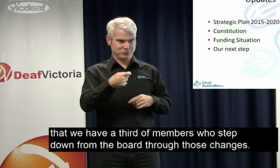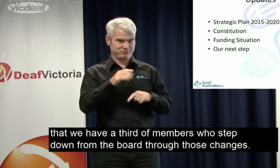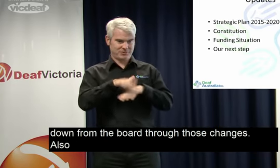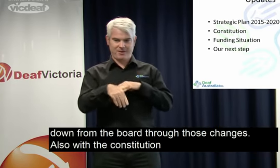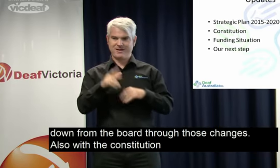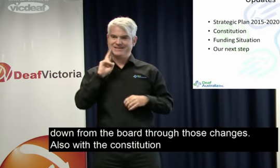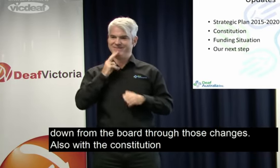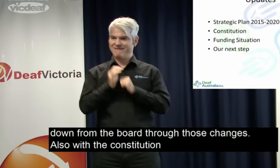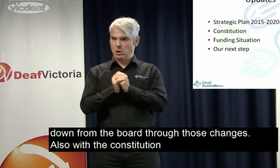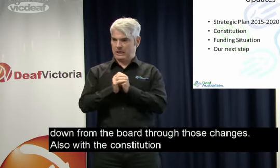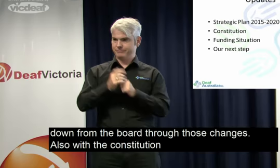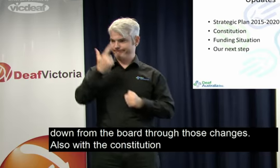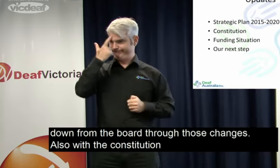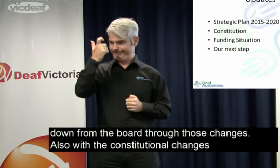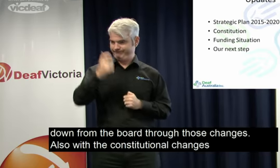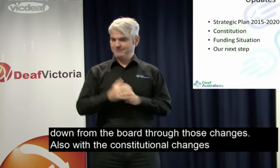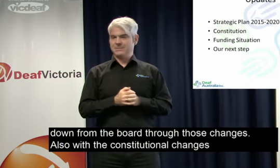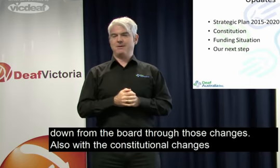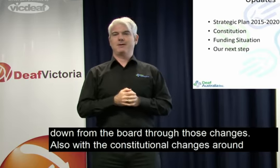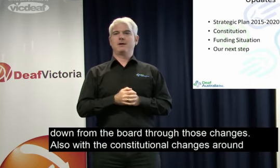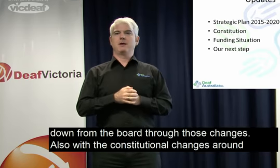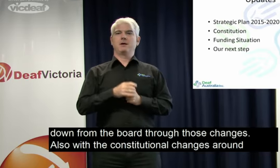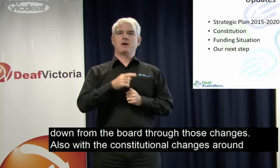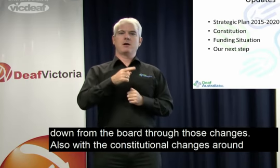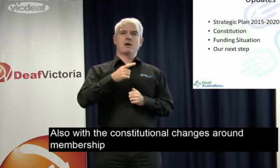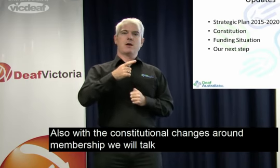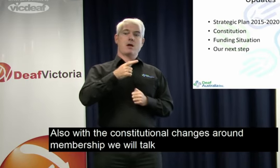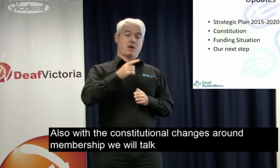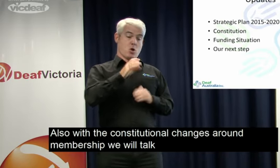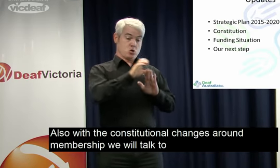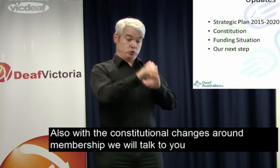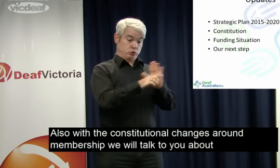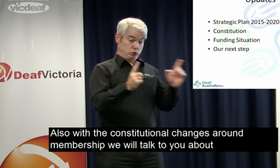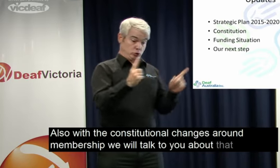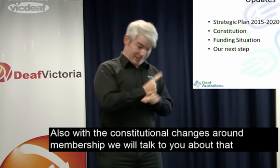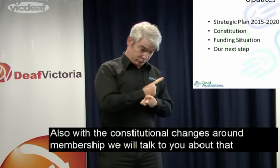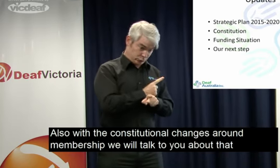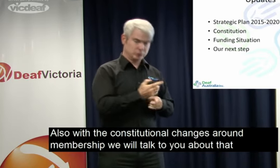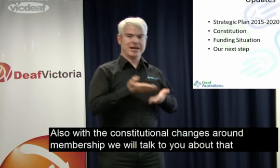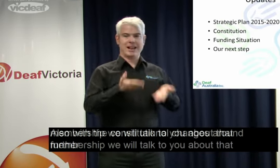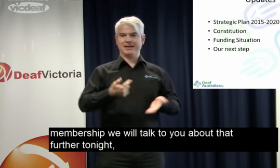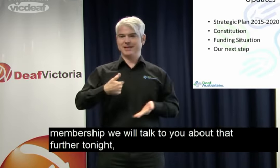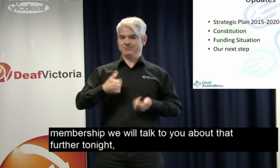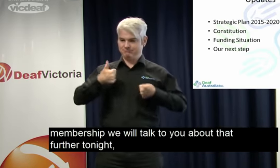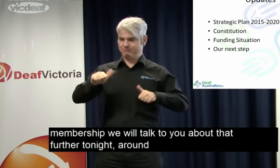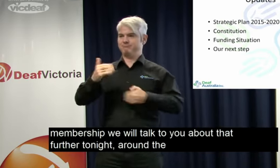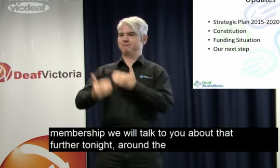around membership, we'll talk to you about that further tonight, around the deaf-friendly concept. So the constitutional